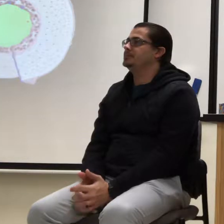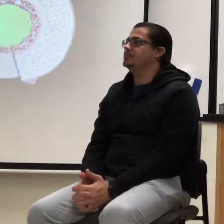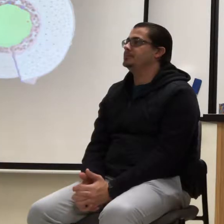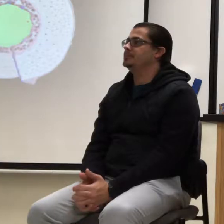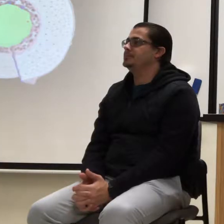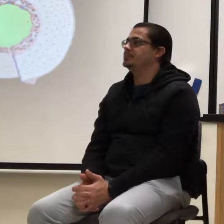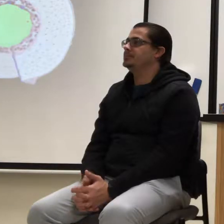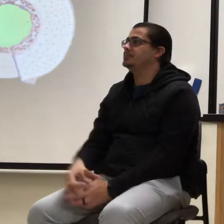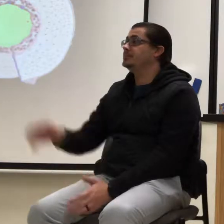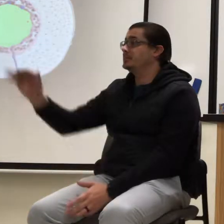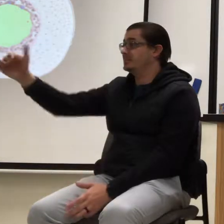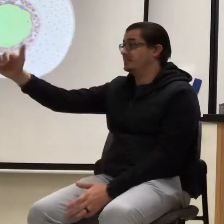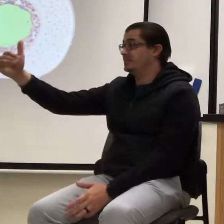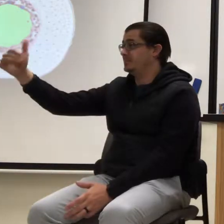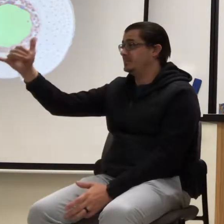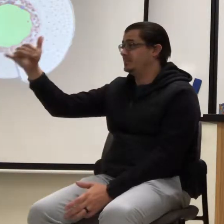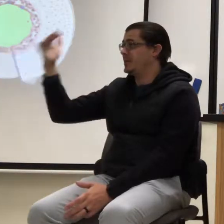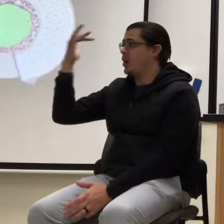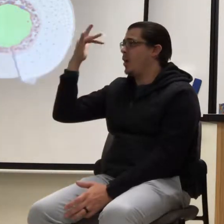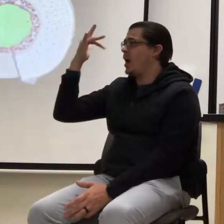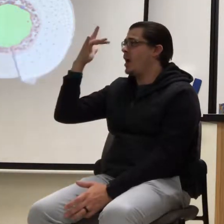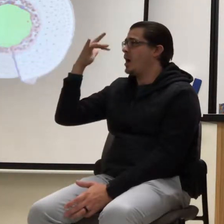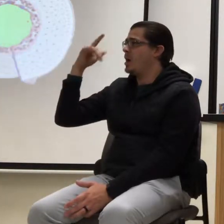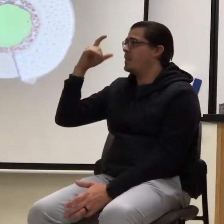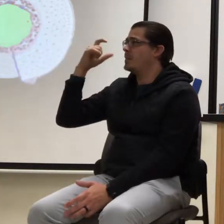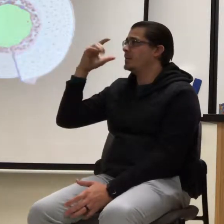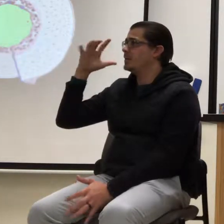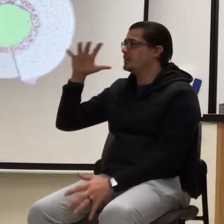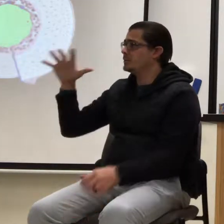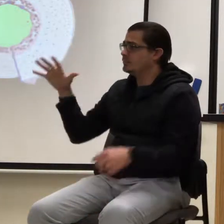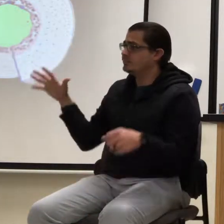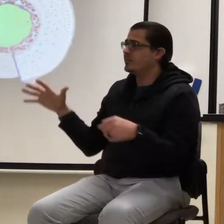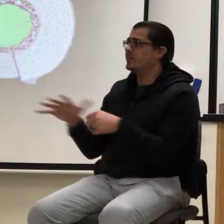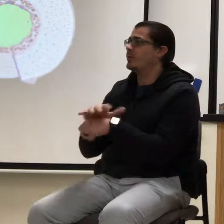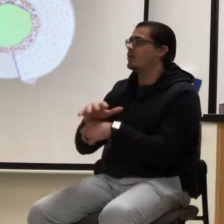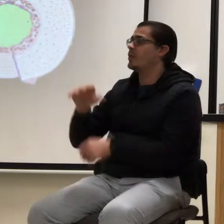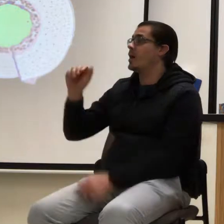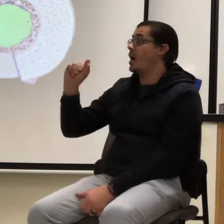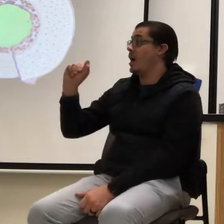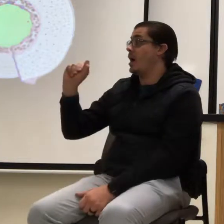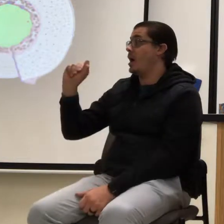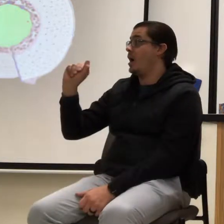It's yellow due to an infiltration of adipocytes, okay?